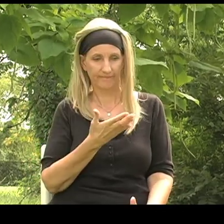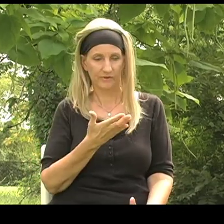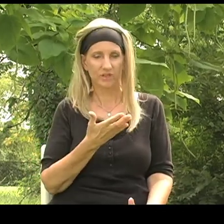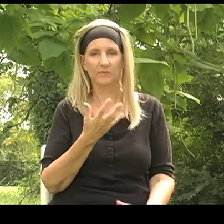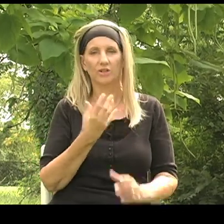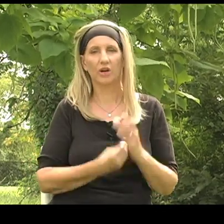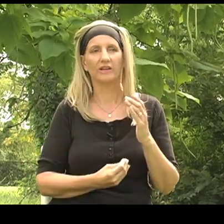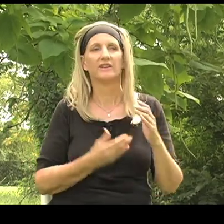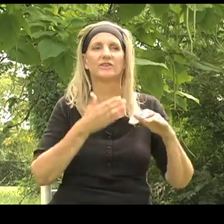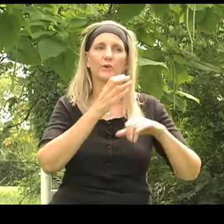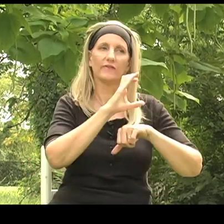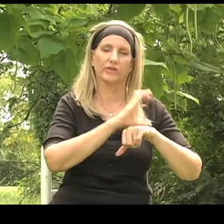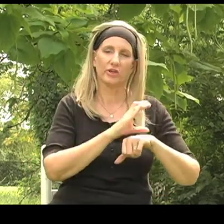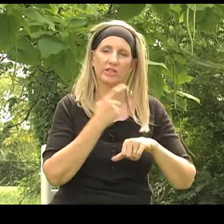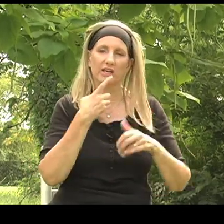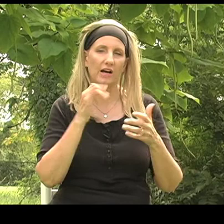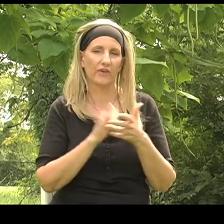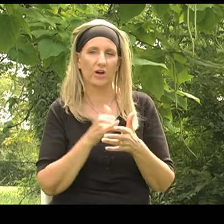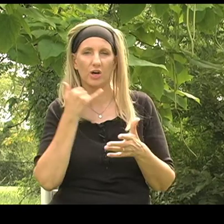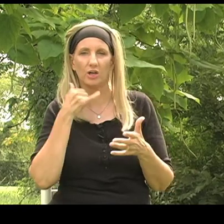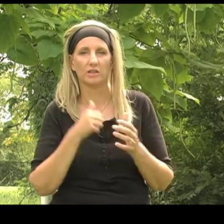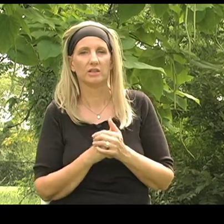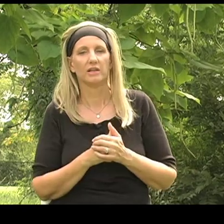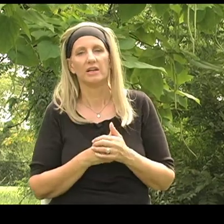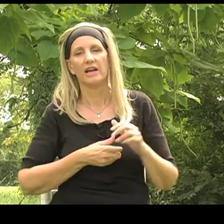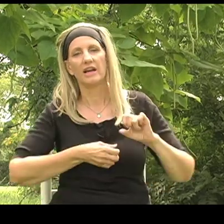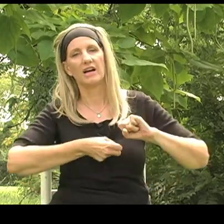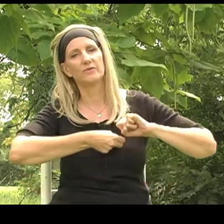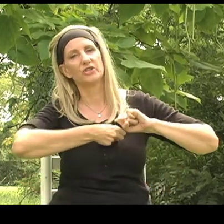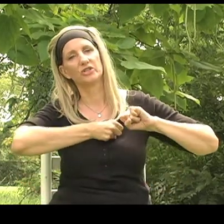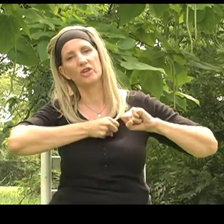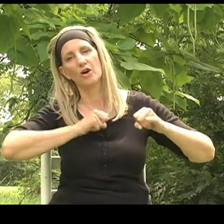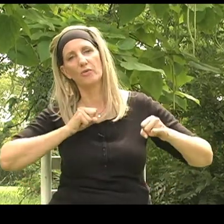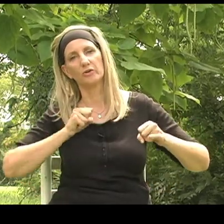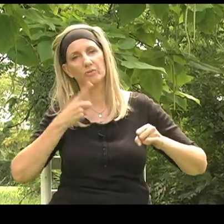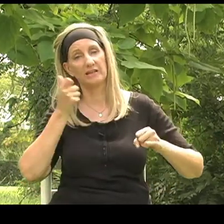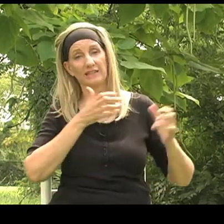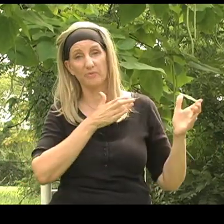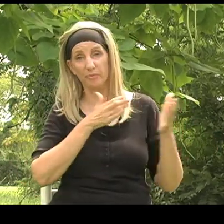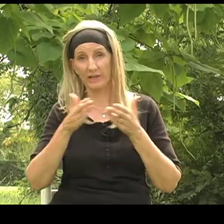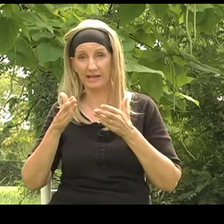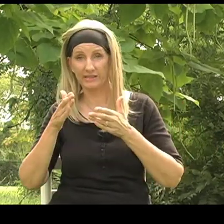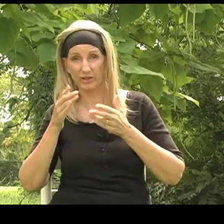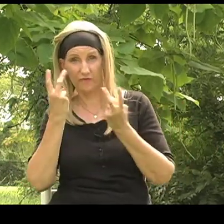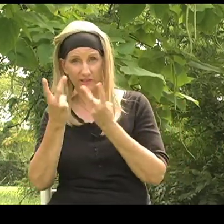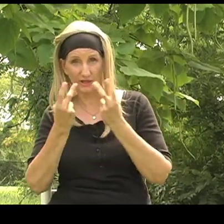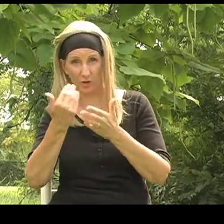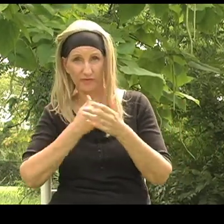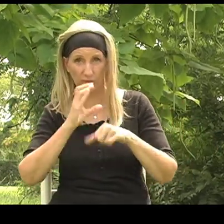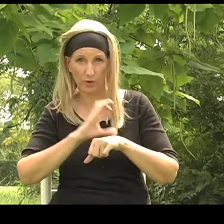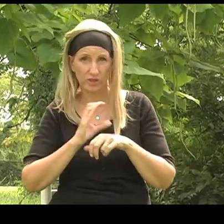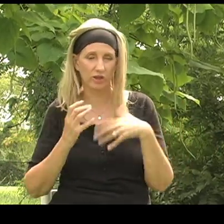She was gone. So after church, I got the call, and I was just heartbroken because I had been planning to go visit her before church,